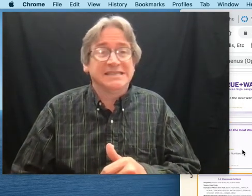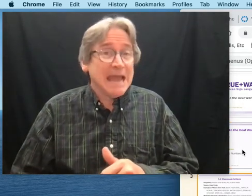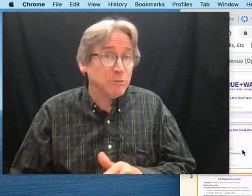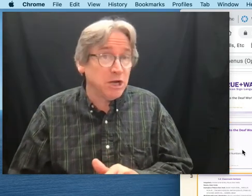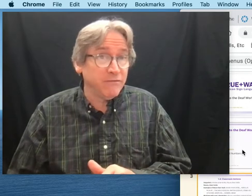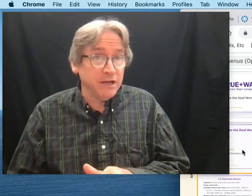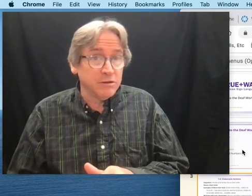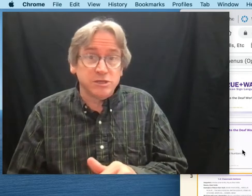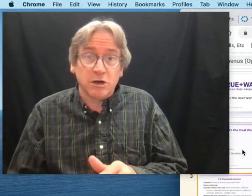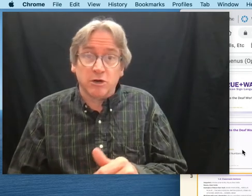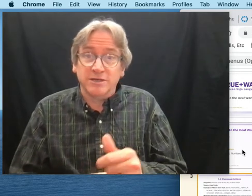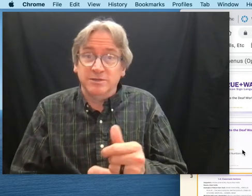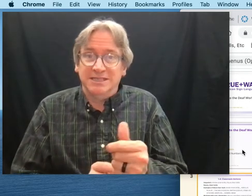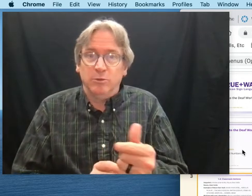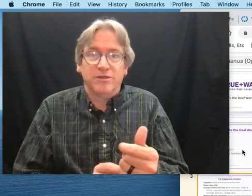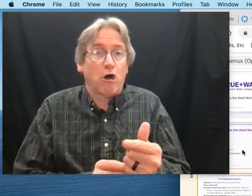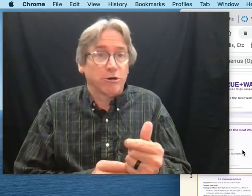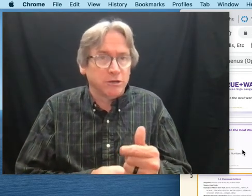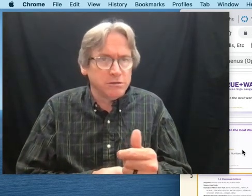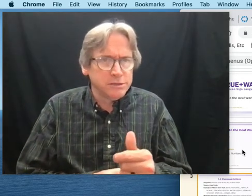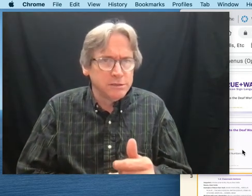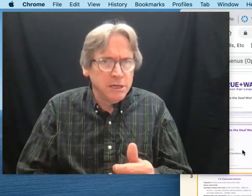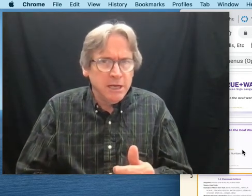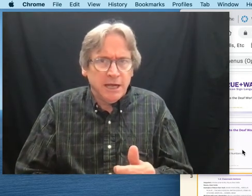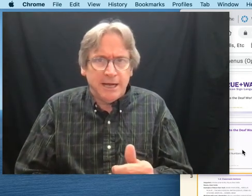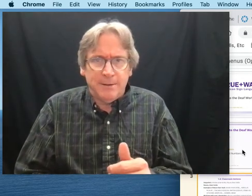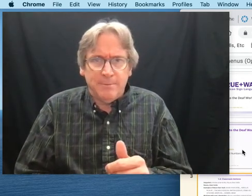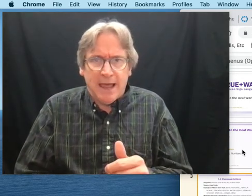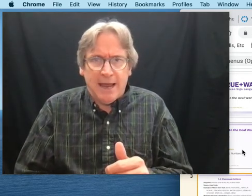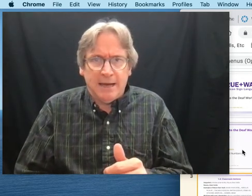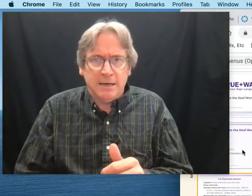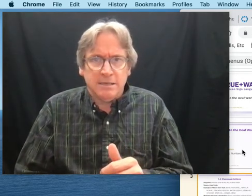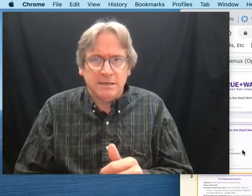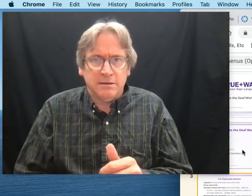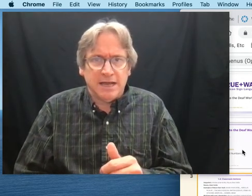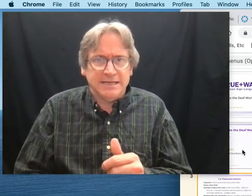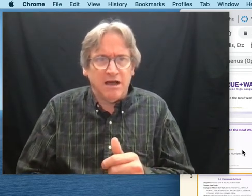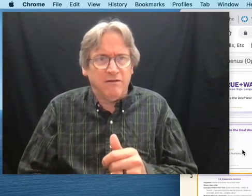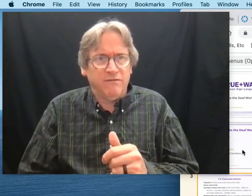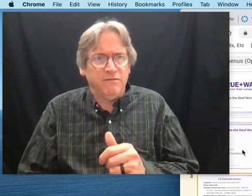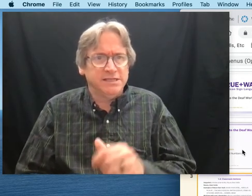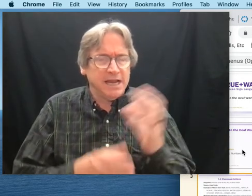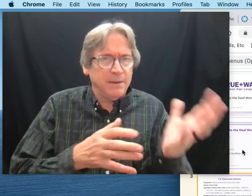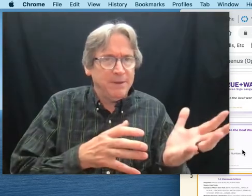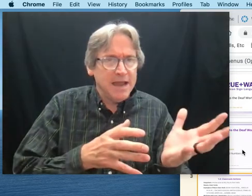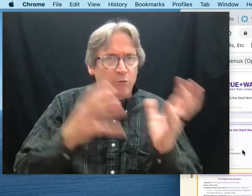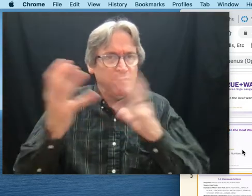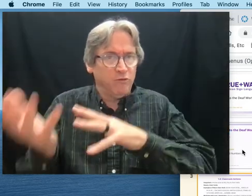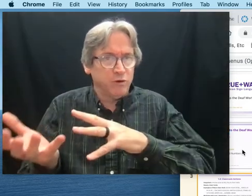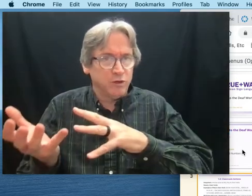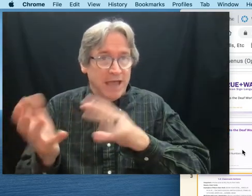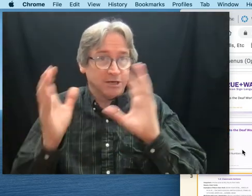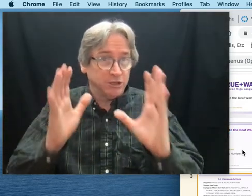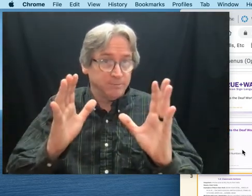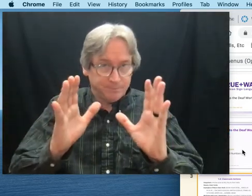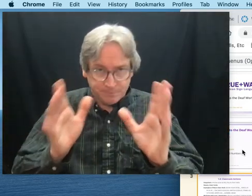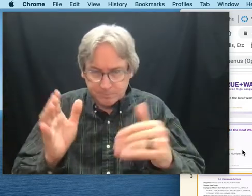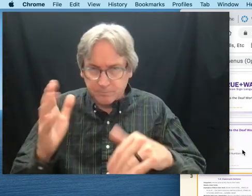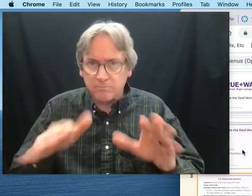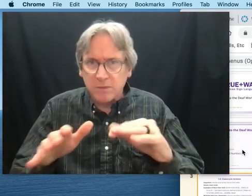the snapshot videos are going to deal with articles and the idea of setting up a noun before you show the